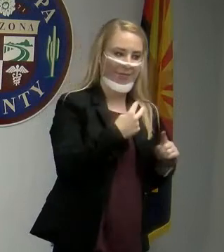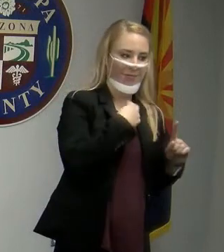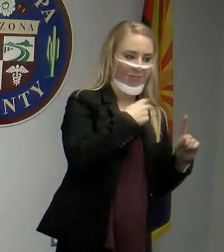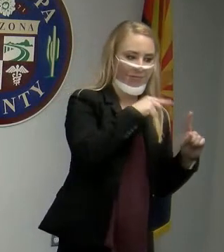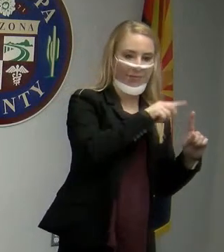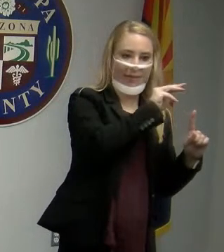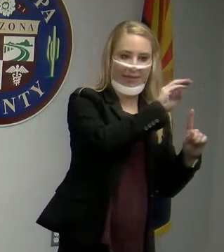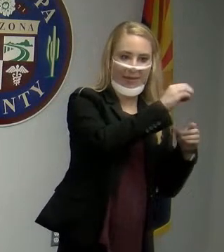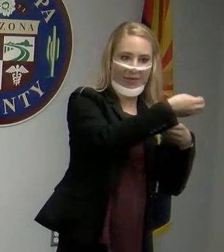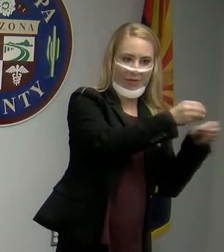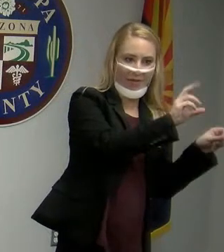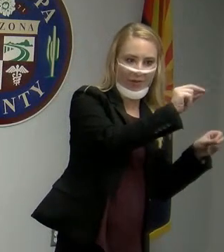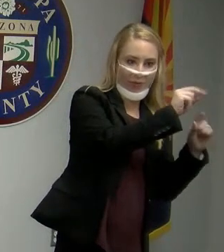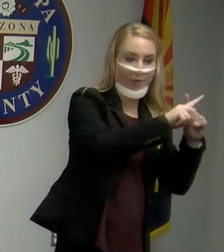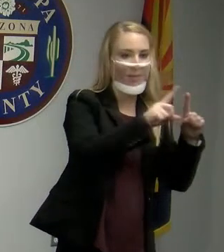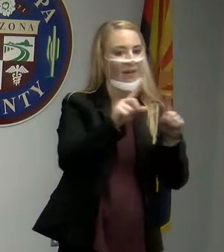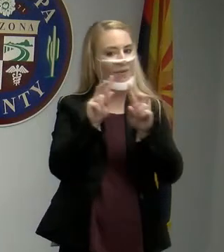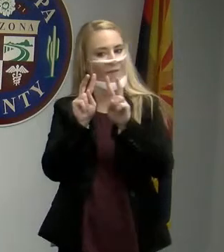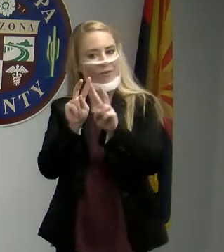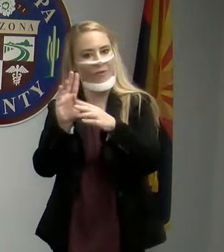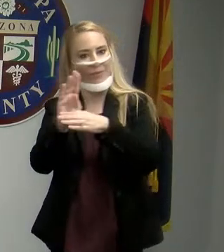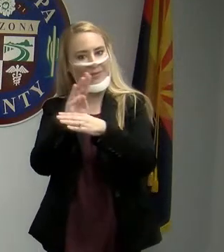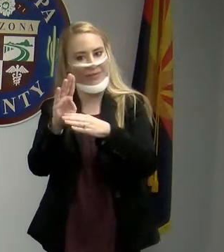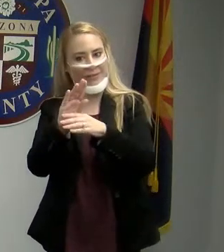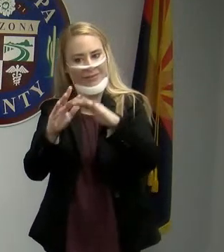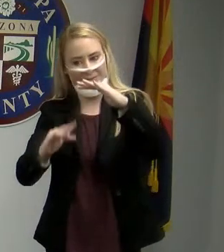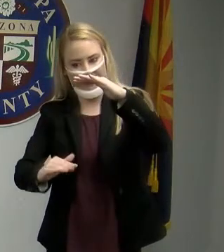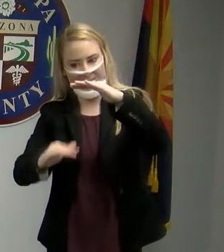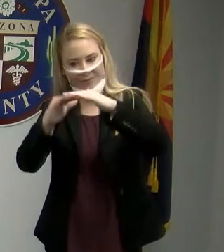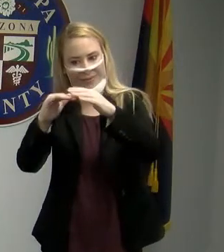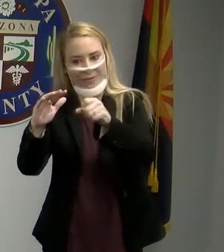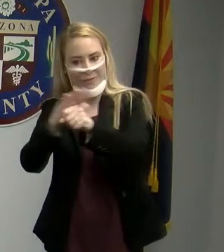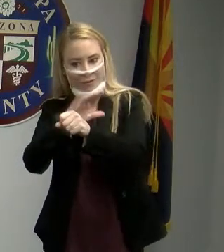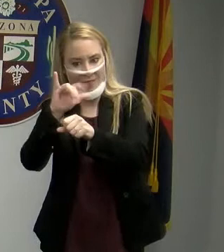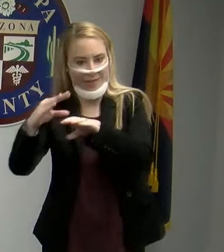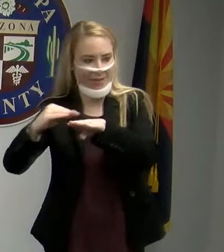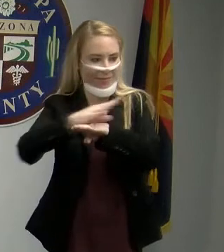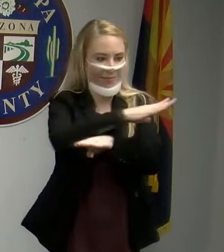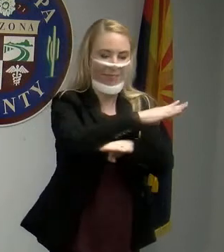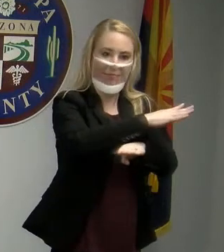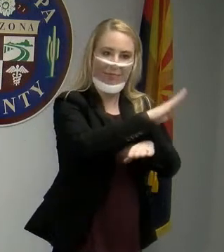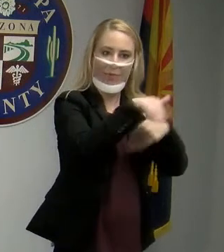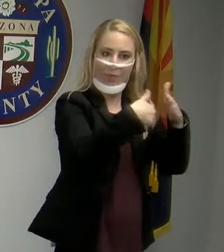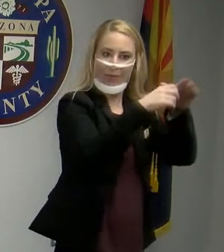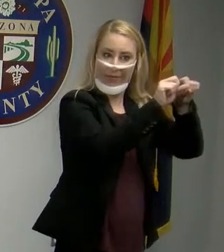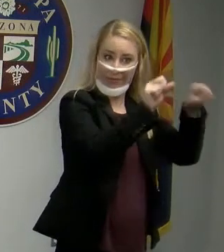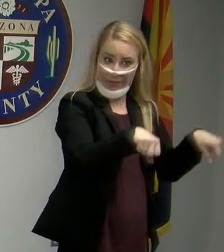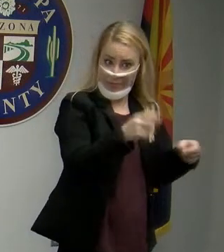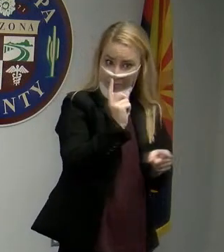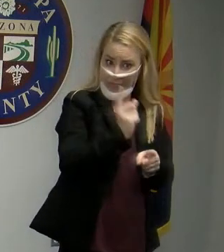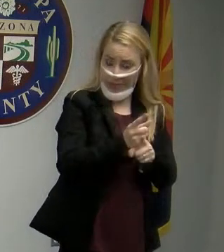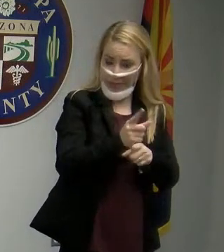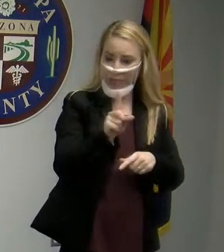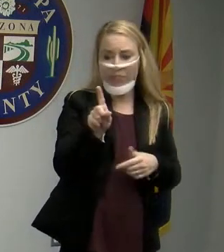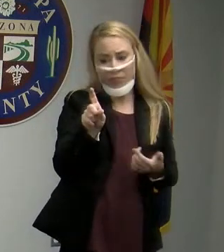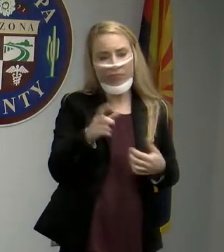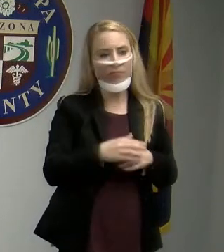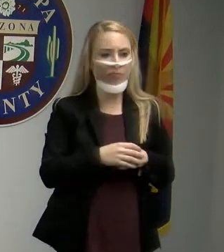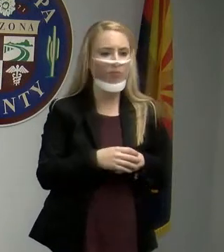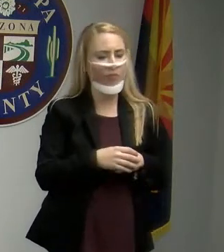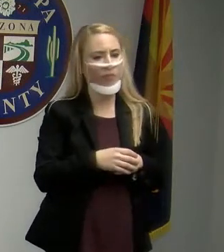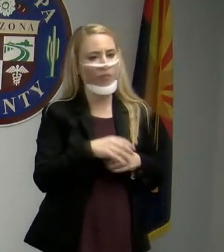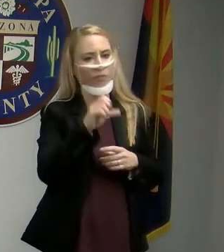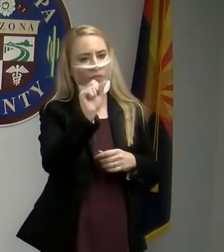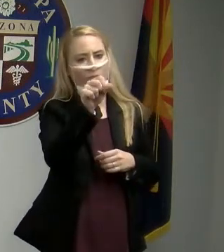they're going to funeral homes, which are clogged, and this affects the whole system. Do I have that right? I think that is certainly